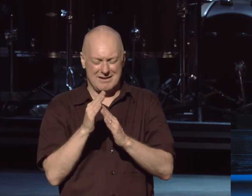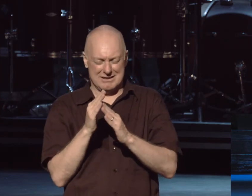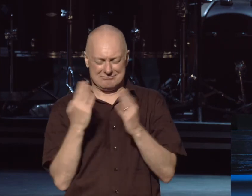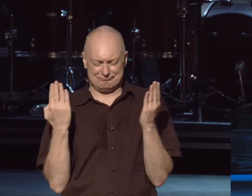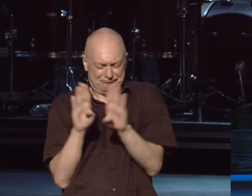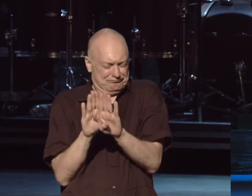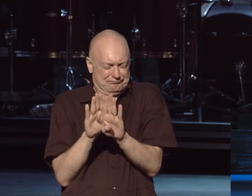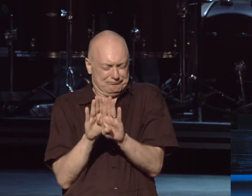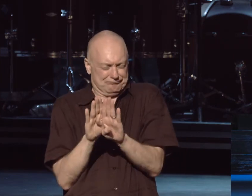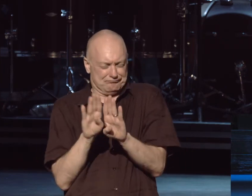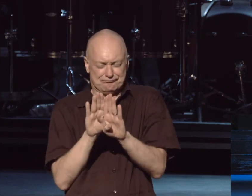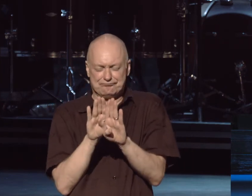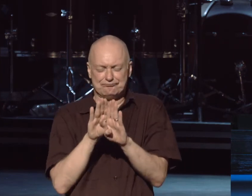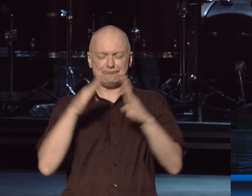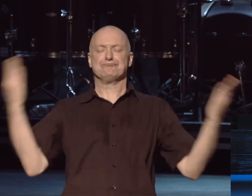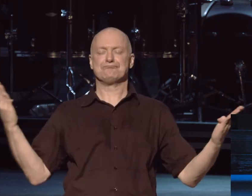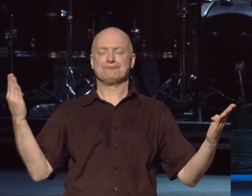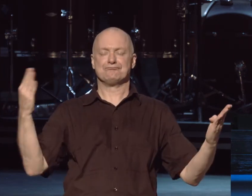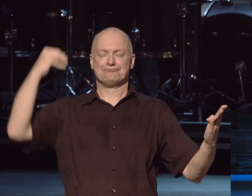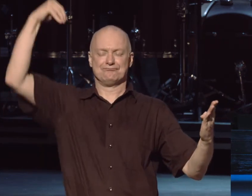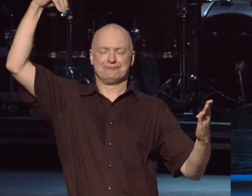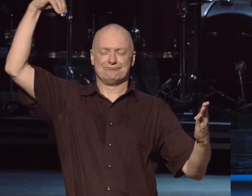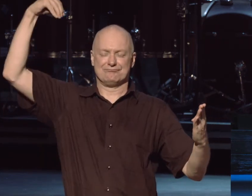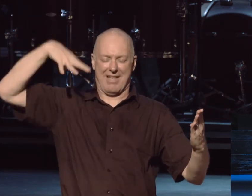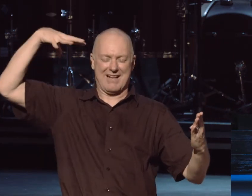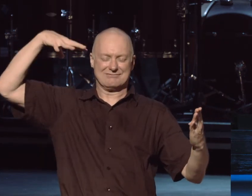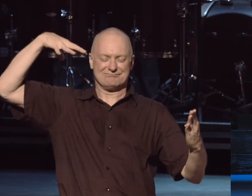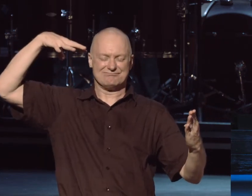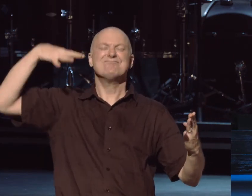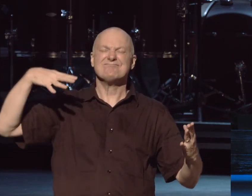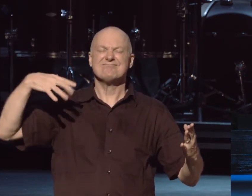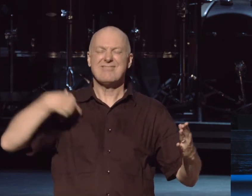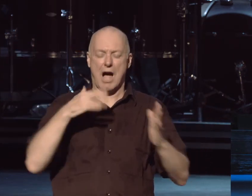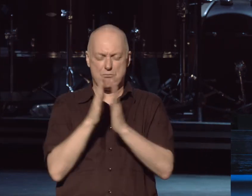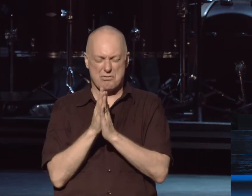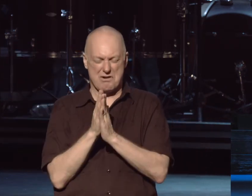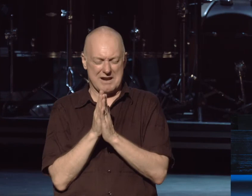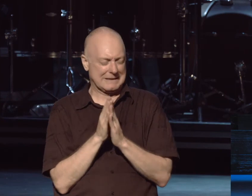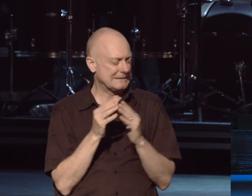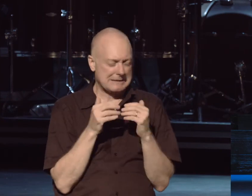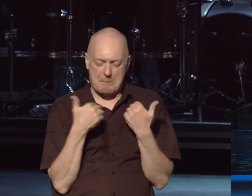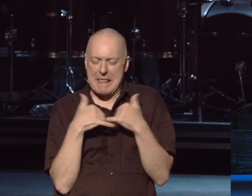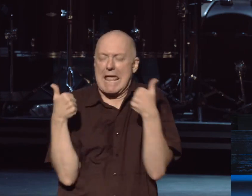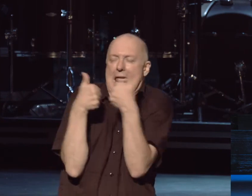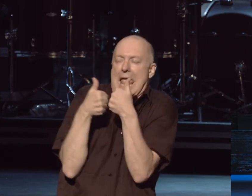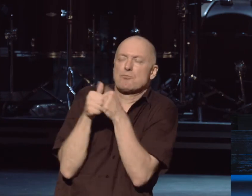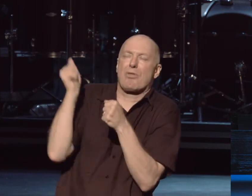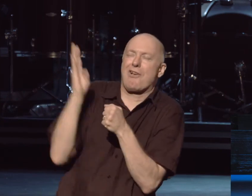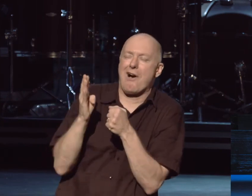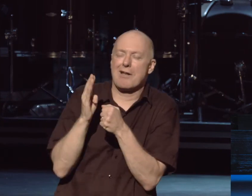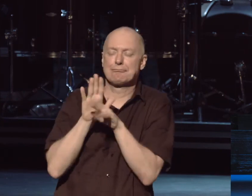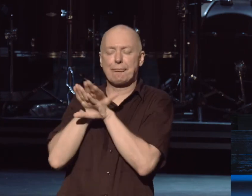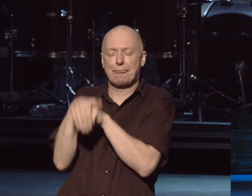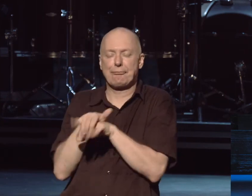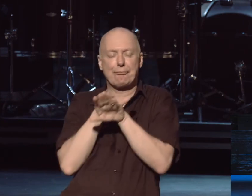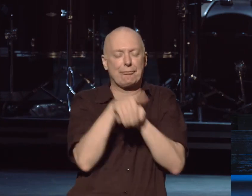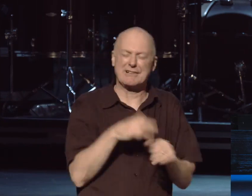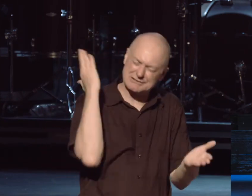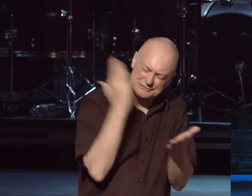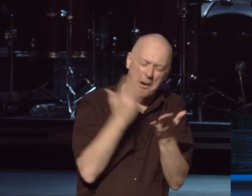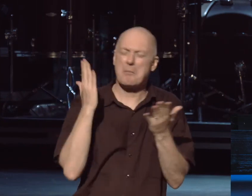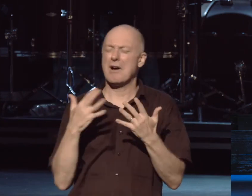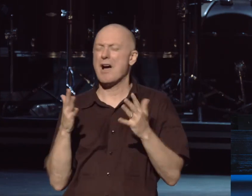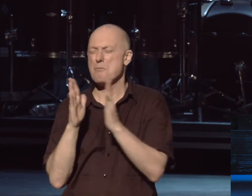dark rooms, God. I pray the games would stop being played. I pray the hypocrisy would end, Lord. I pray the self-righteousness